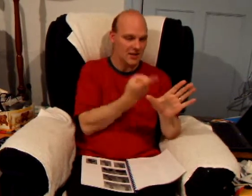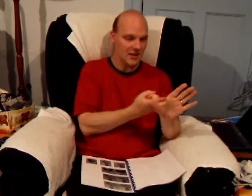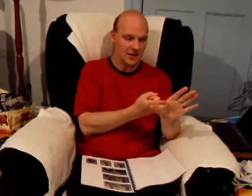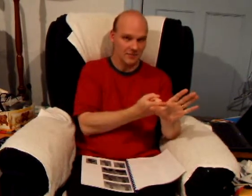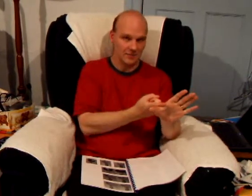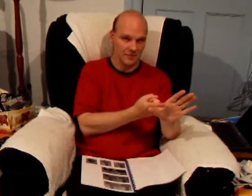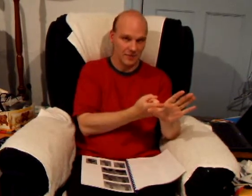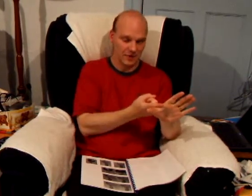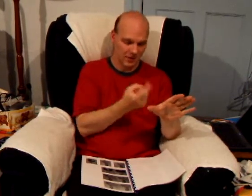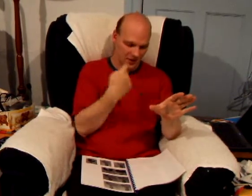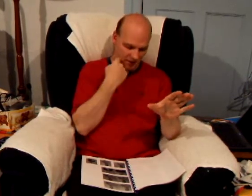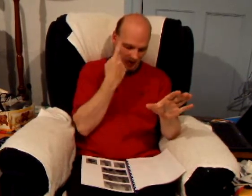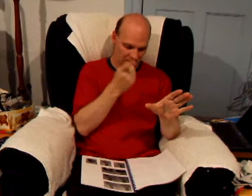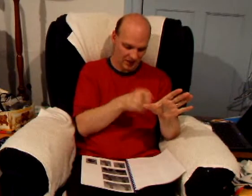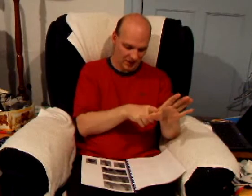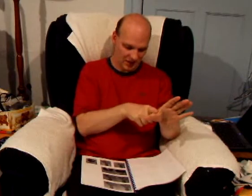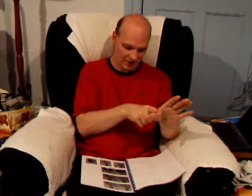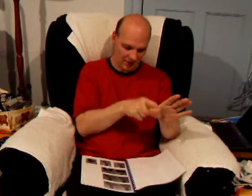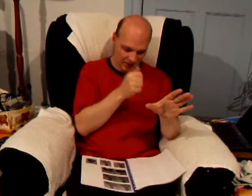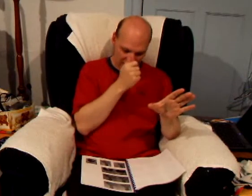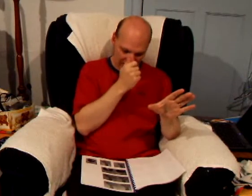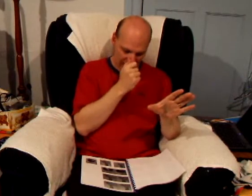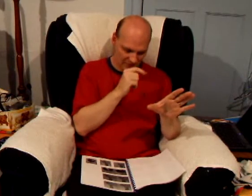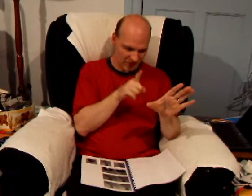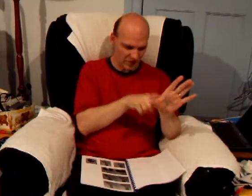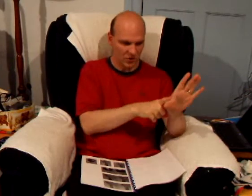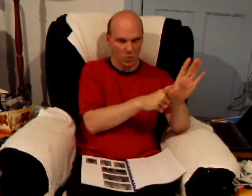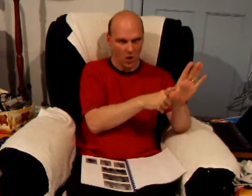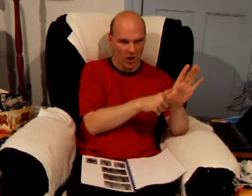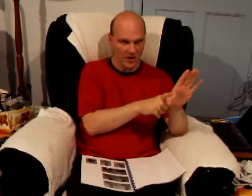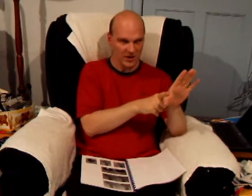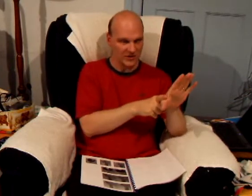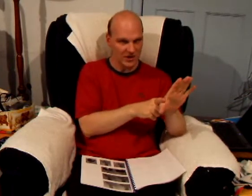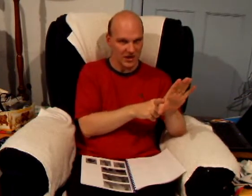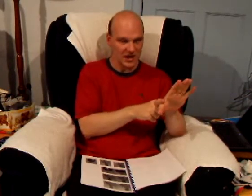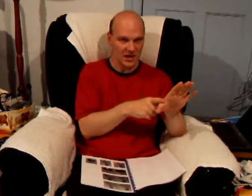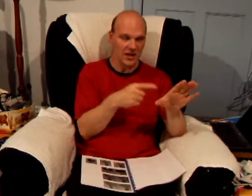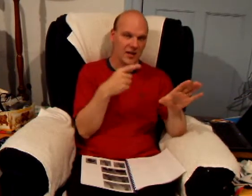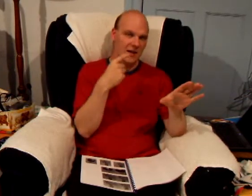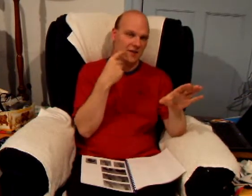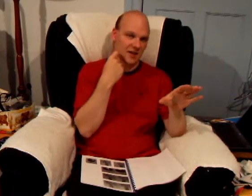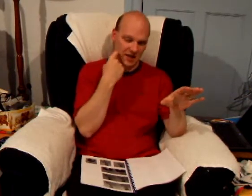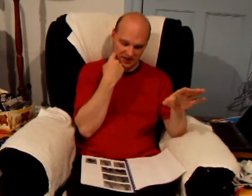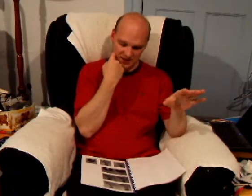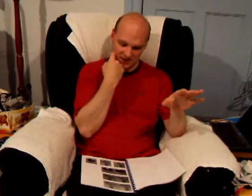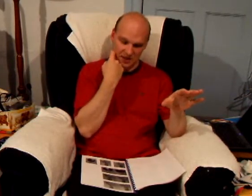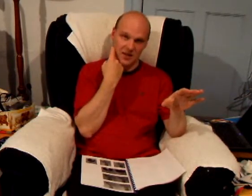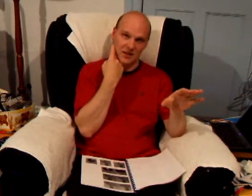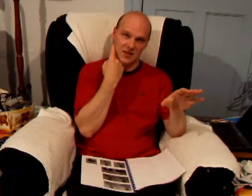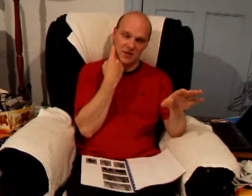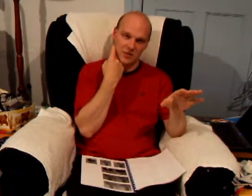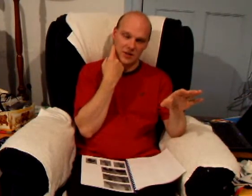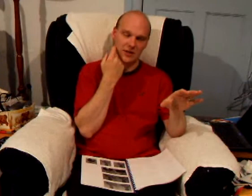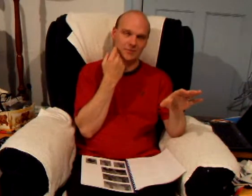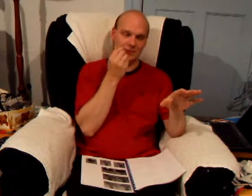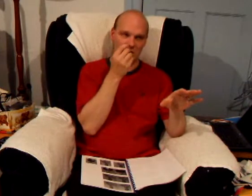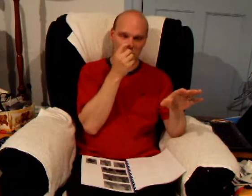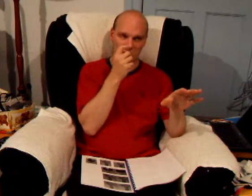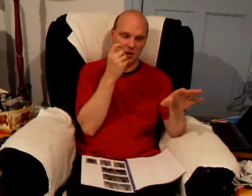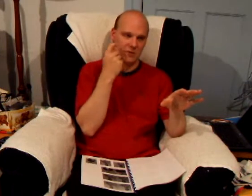next year. Next year. So the Y is for the year. The next is similar. How do I describe